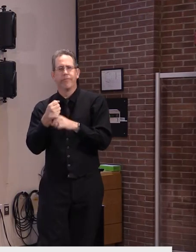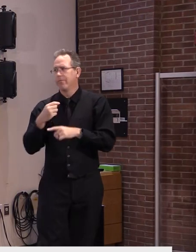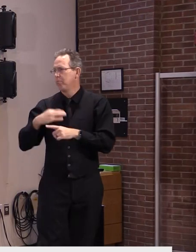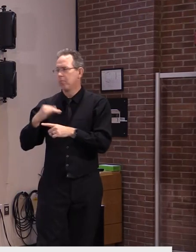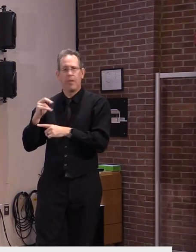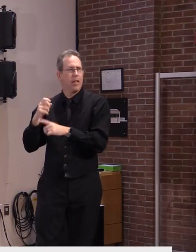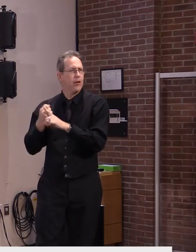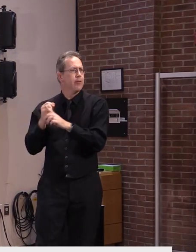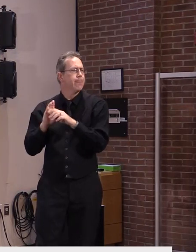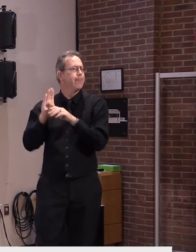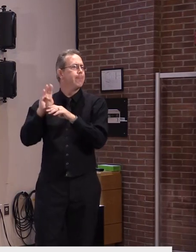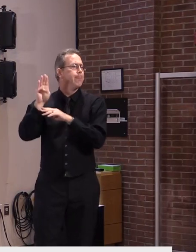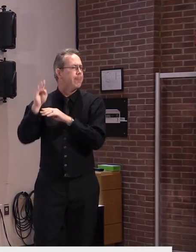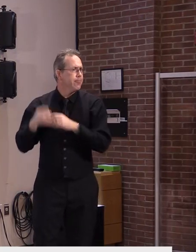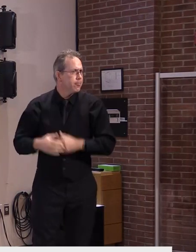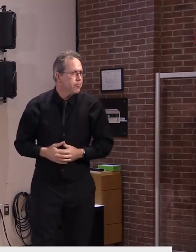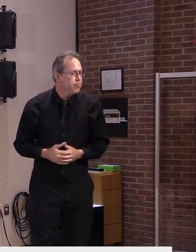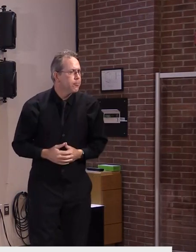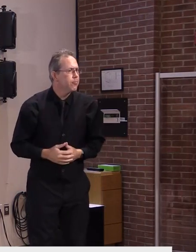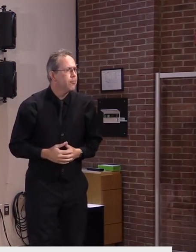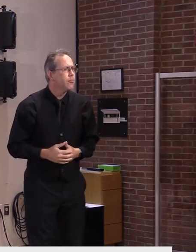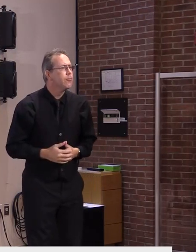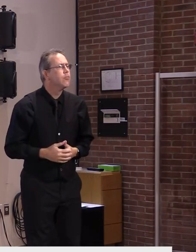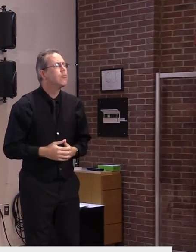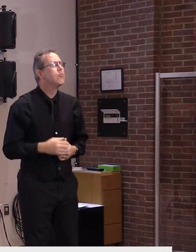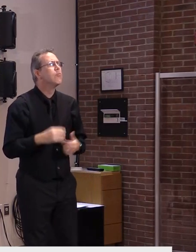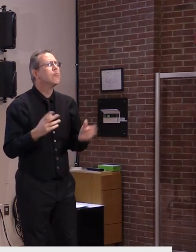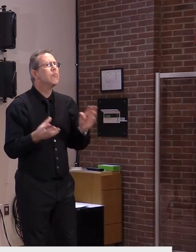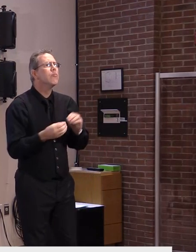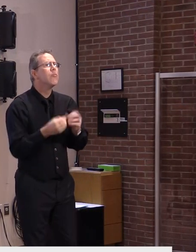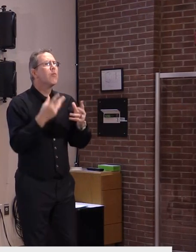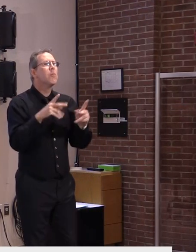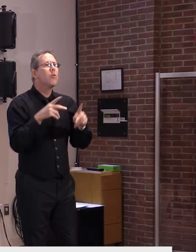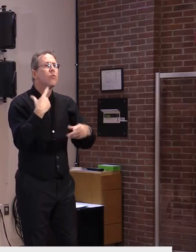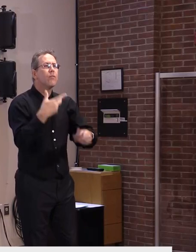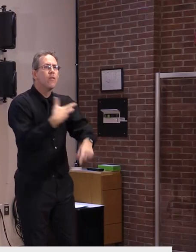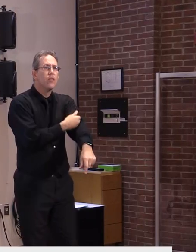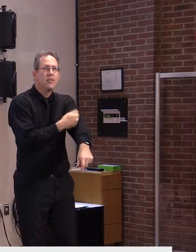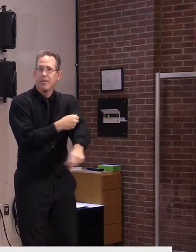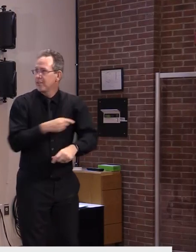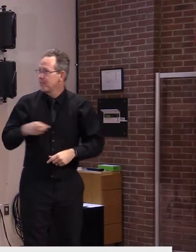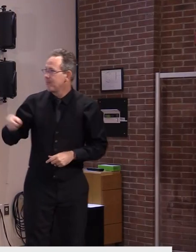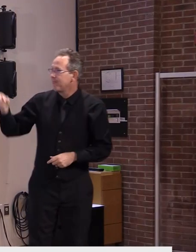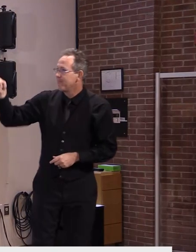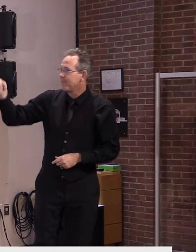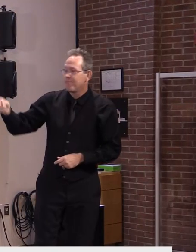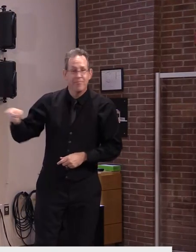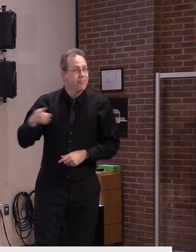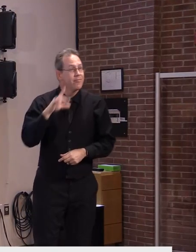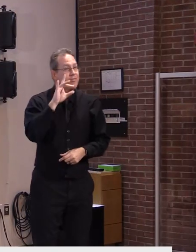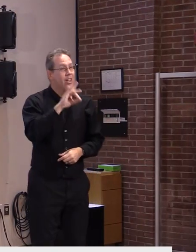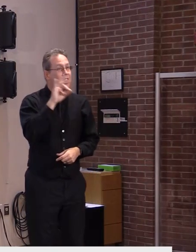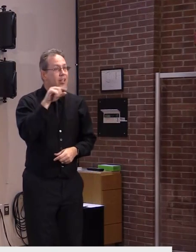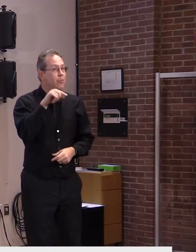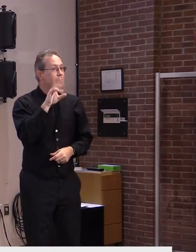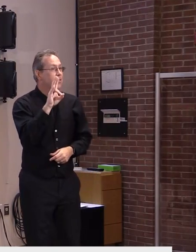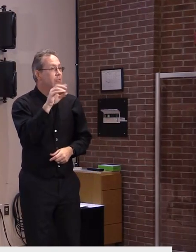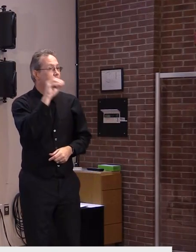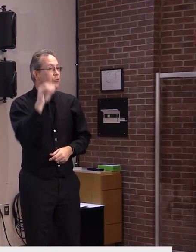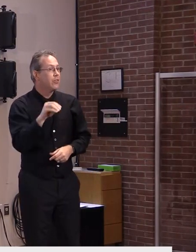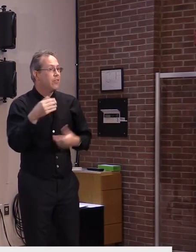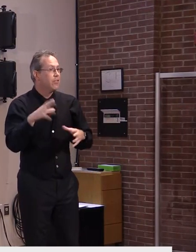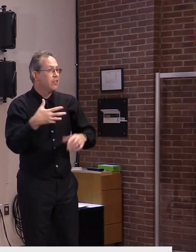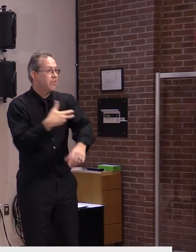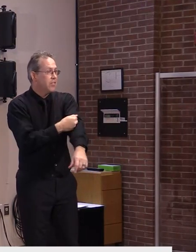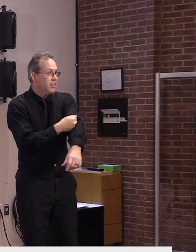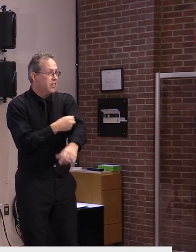Turning to vaccinations, we see that they have picked up a bit. Similarly to some of the states not reporting, the CDC did not report yesterday